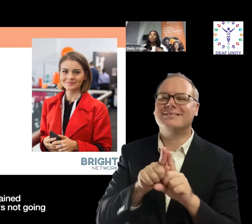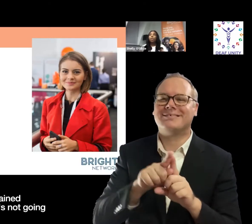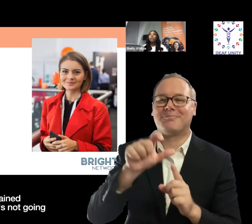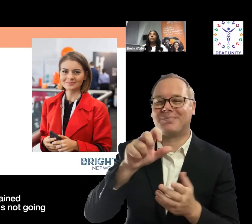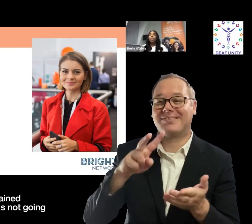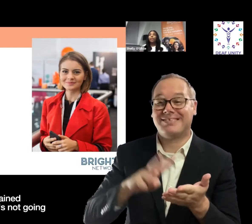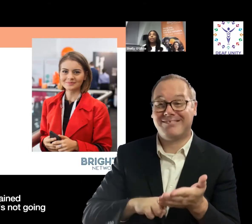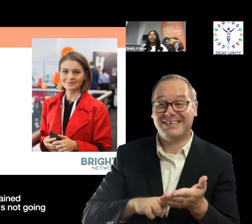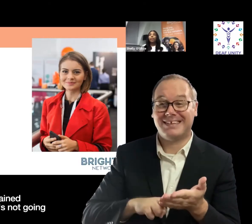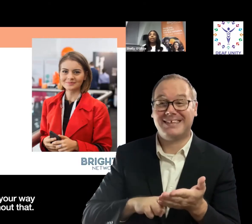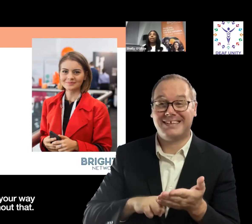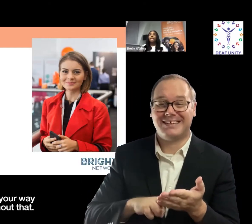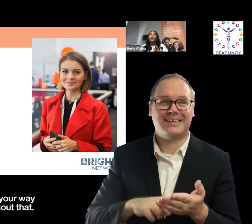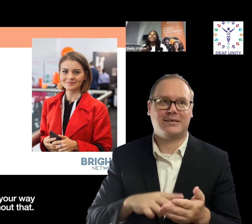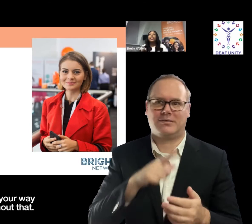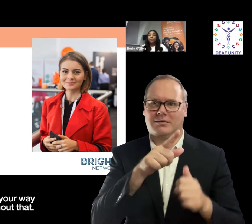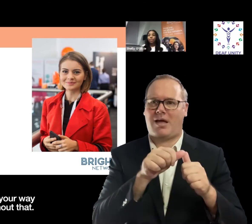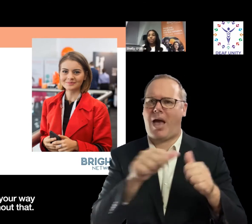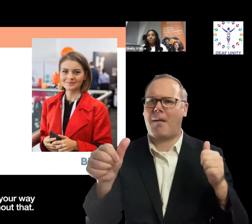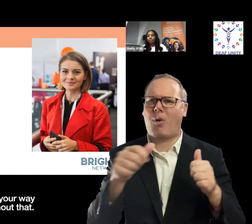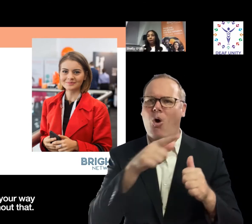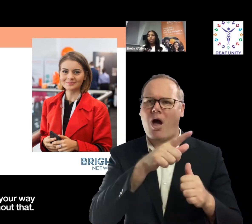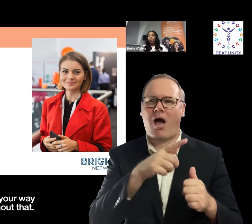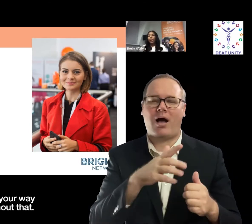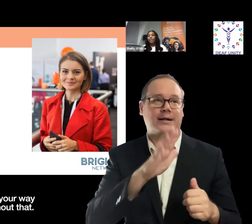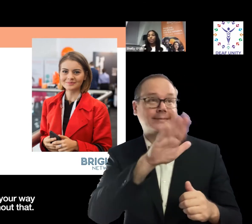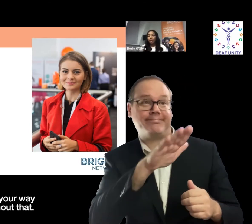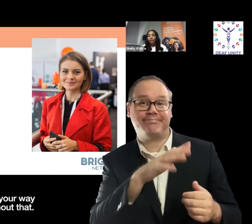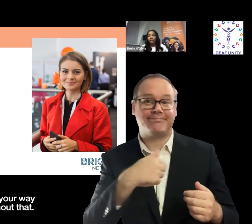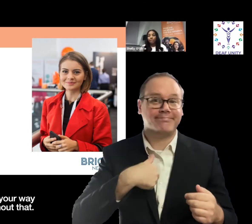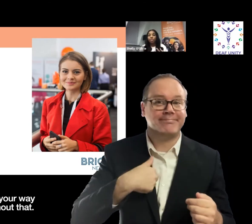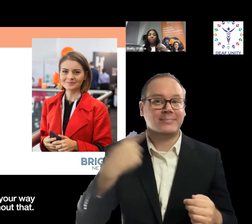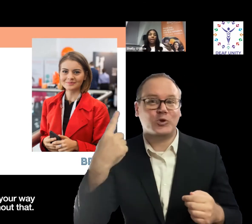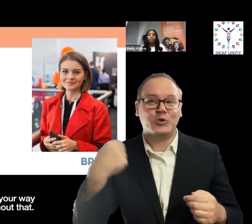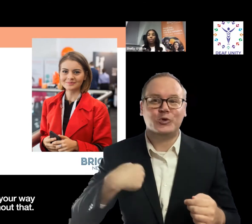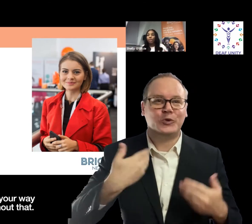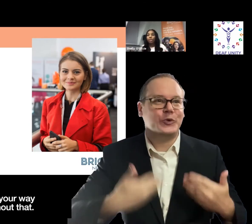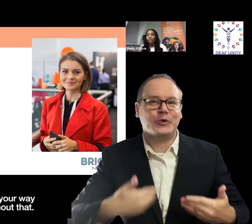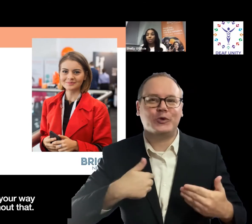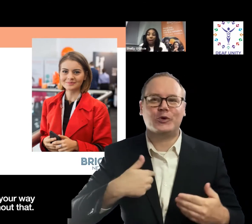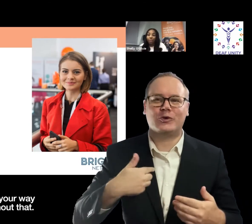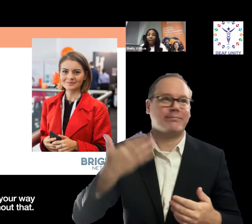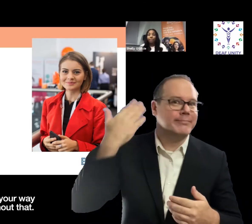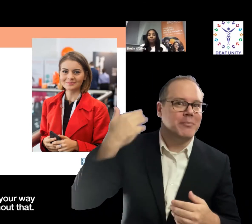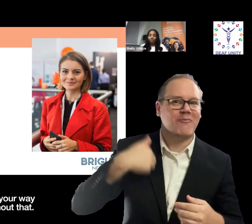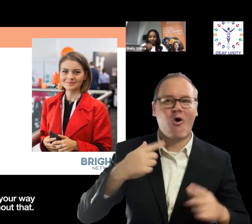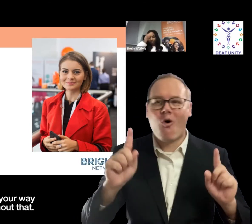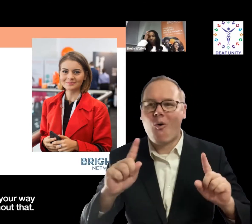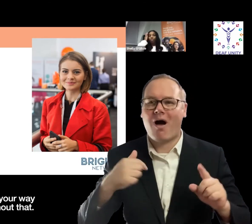There's not going to be. It's very difficult to find your way into a firm or industry without